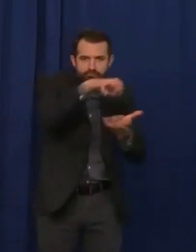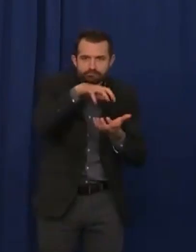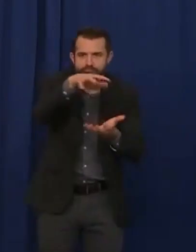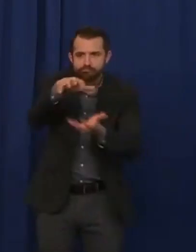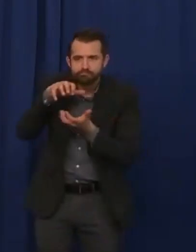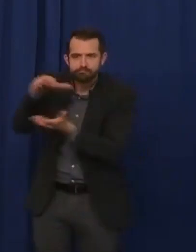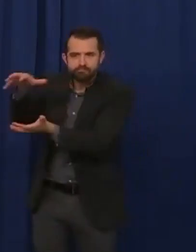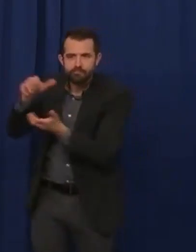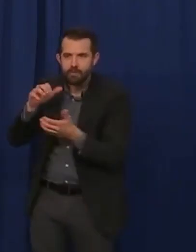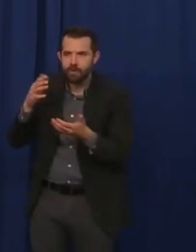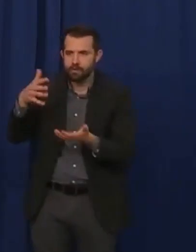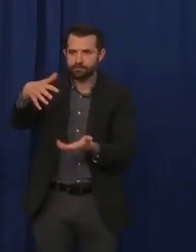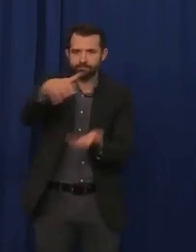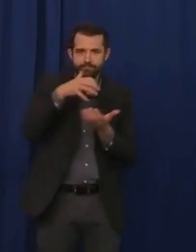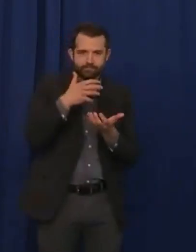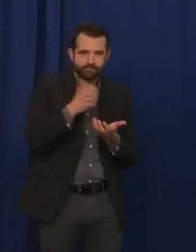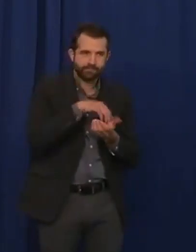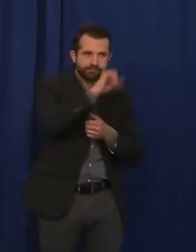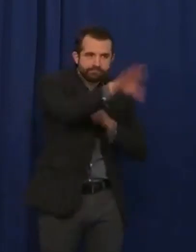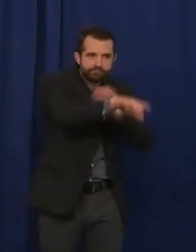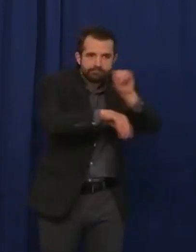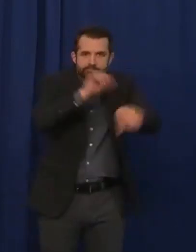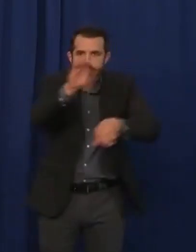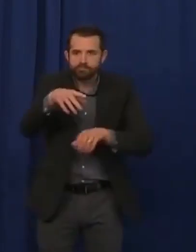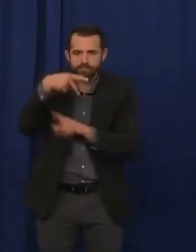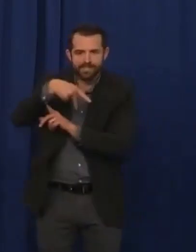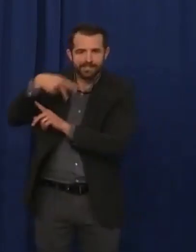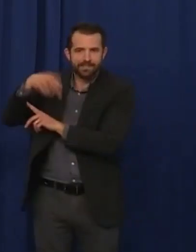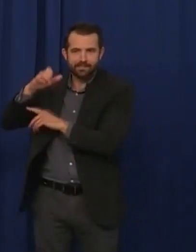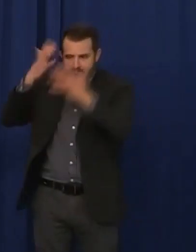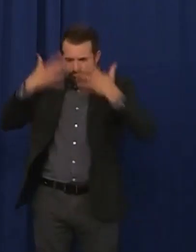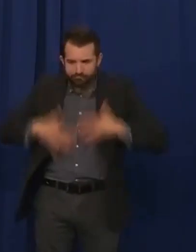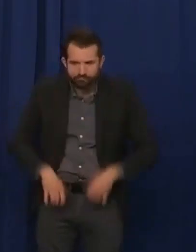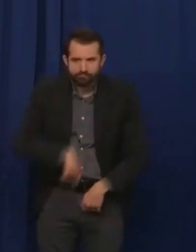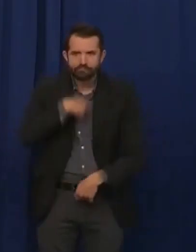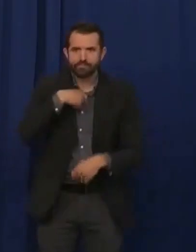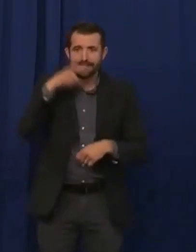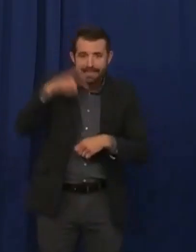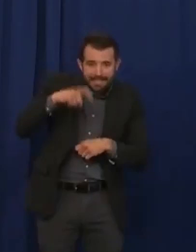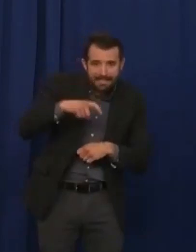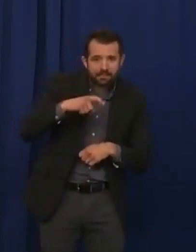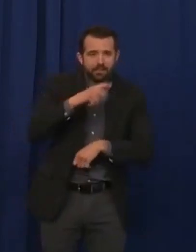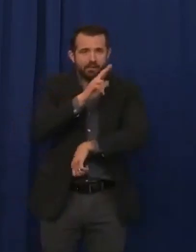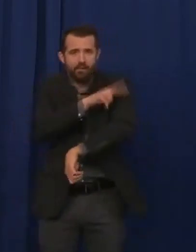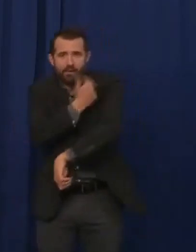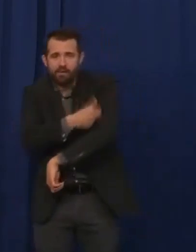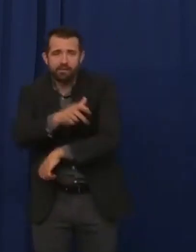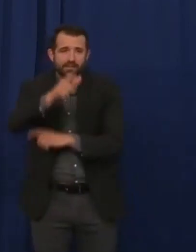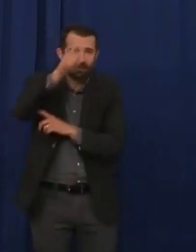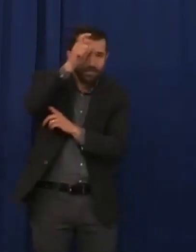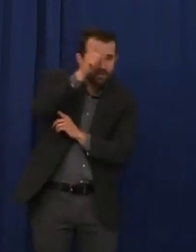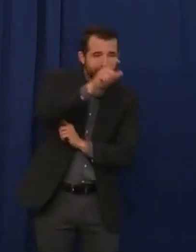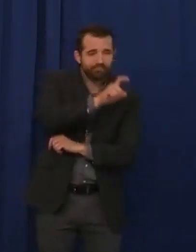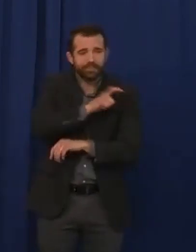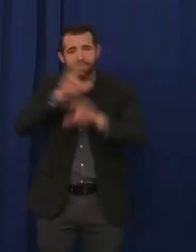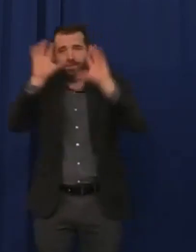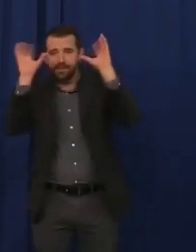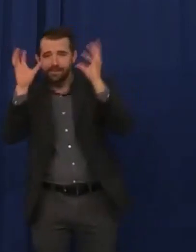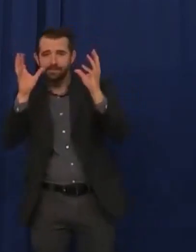to hospitals, nursing facilities, emergency service personnel, and other frontline